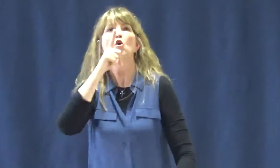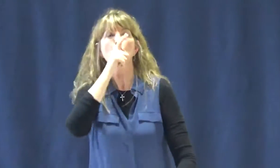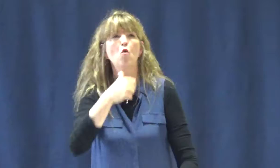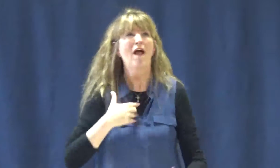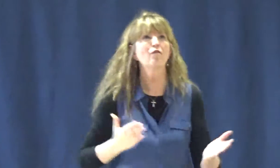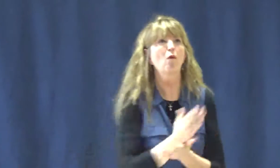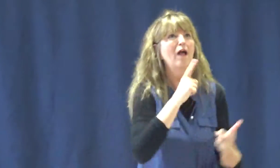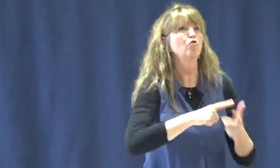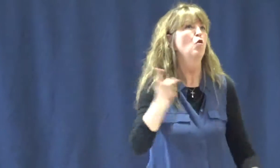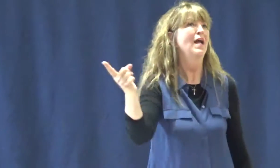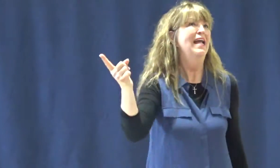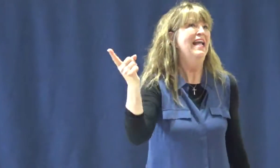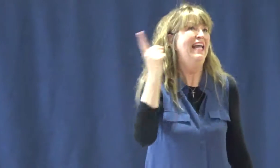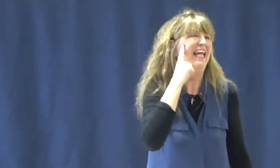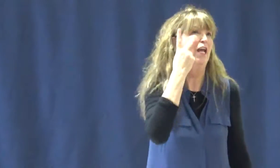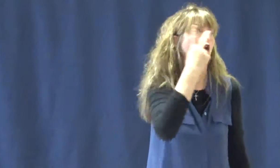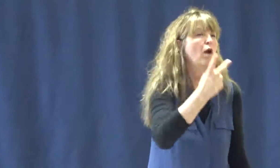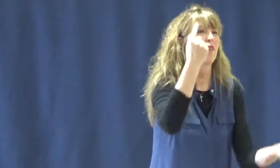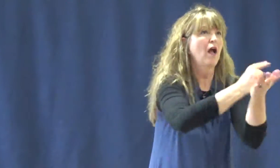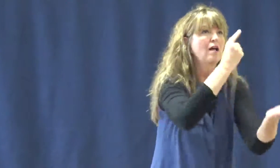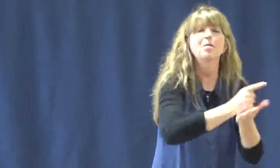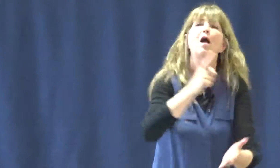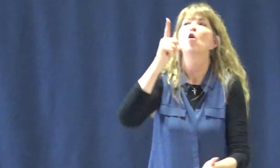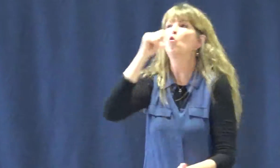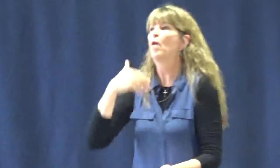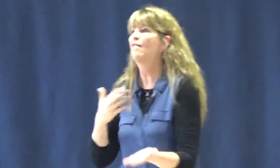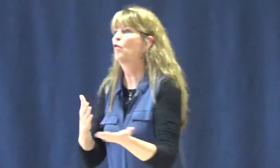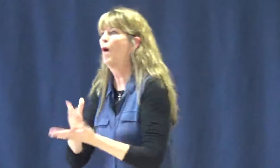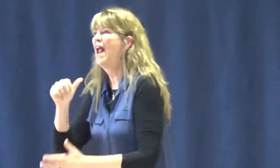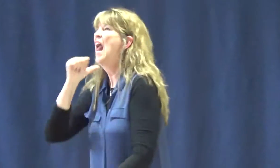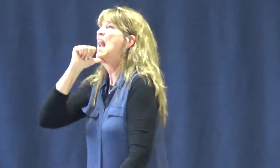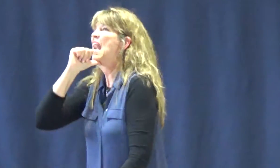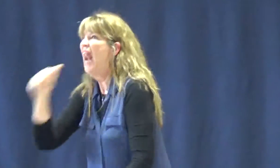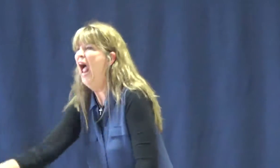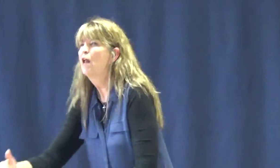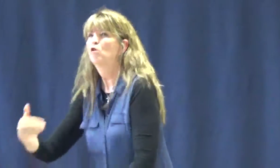who can receive Jesus and who won't, and who has the right to hear or see the gospel,